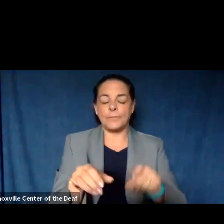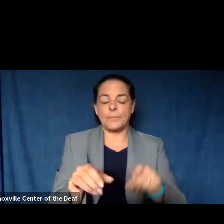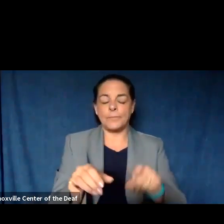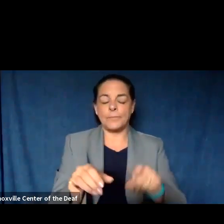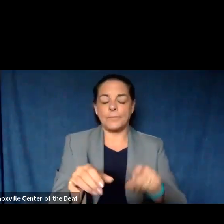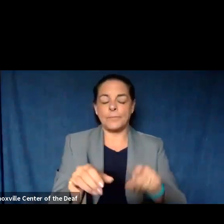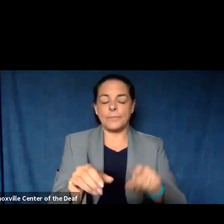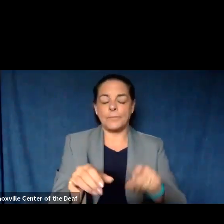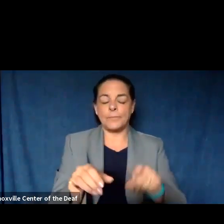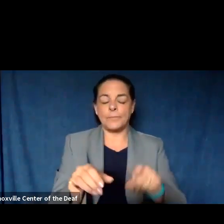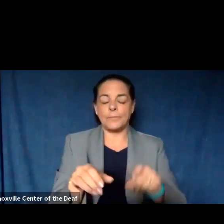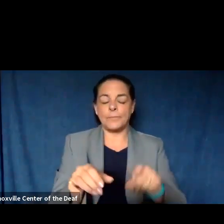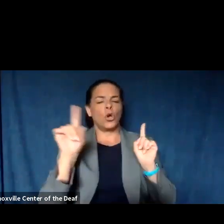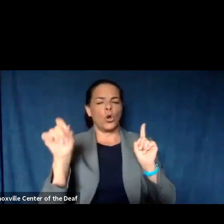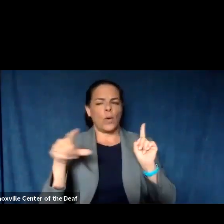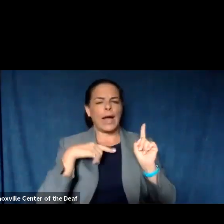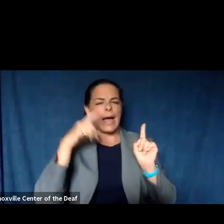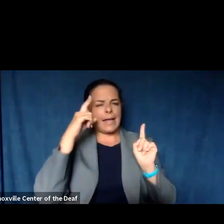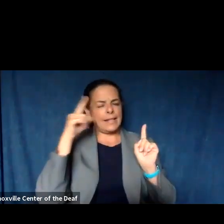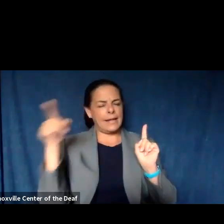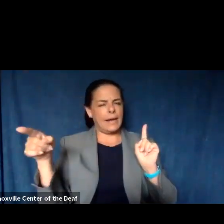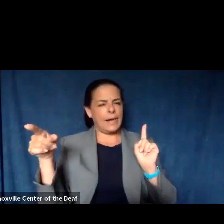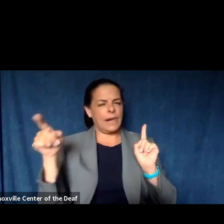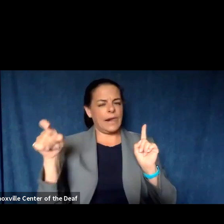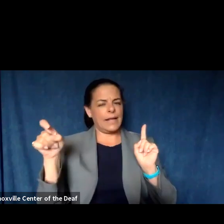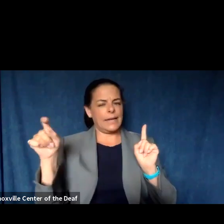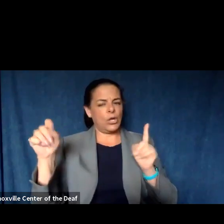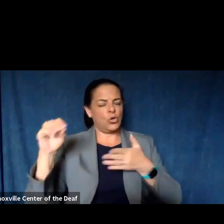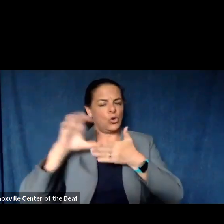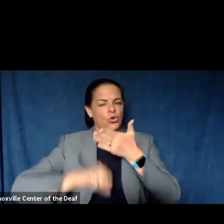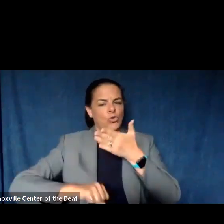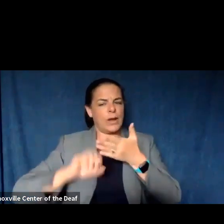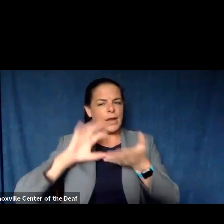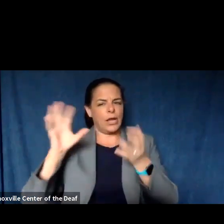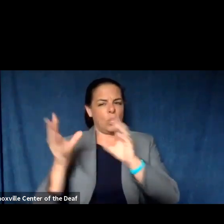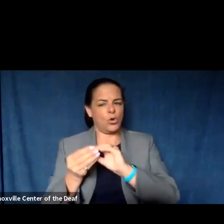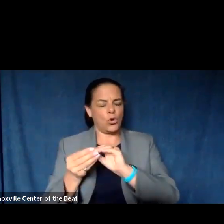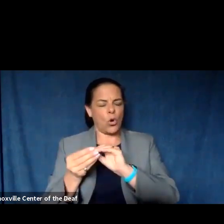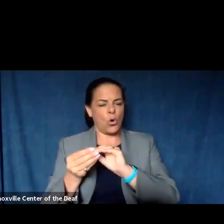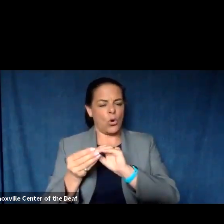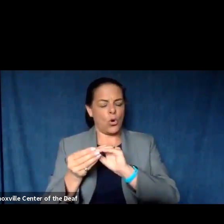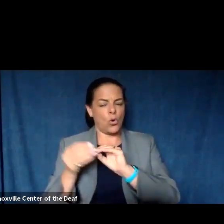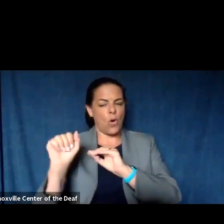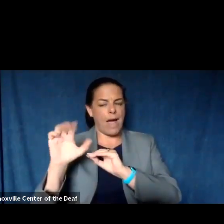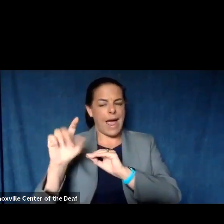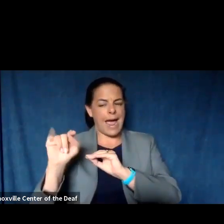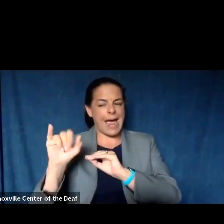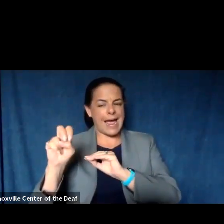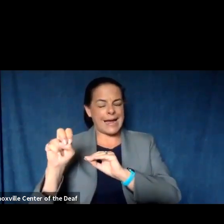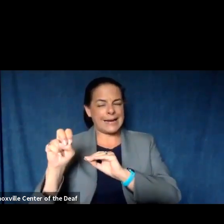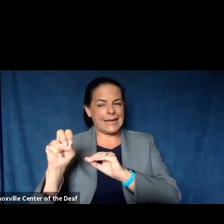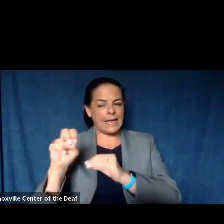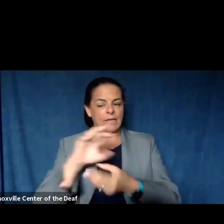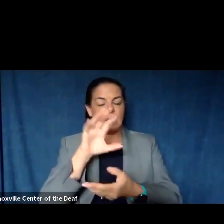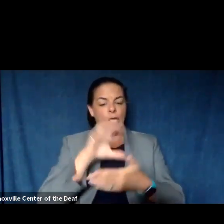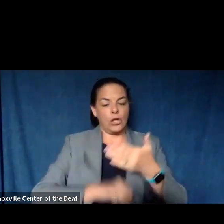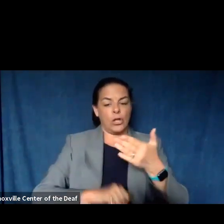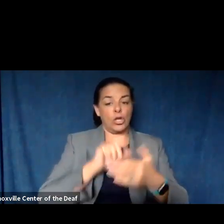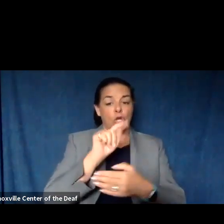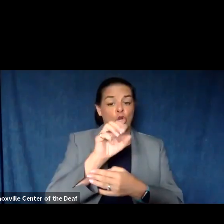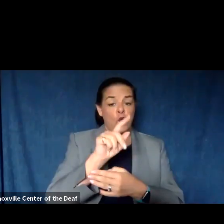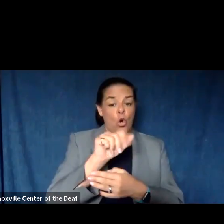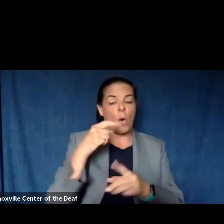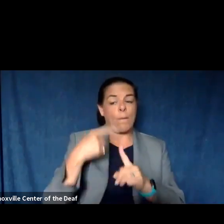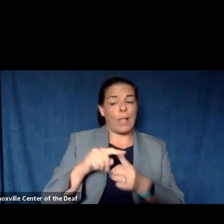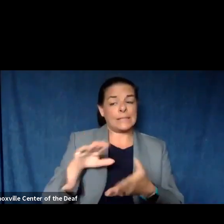what you need to do is you need to subtract the active from the total, including the deaths as well, and then you'll get the number. Thank